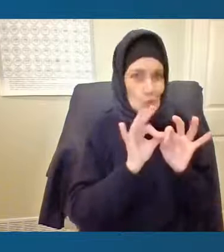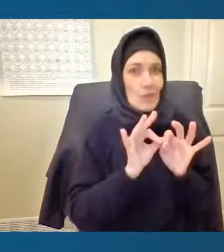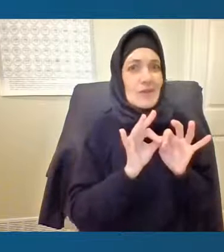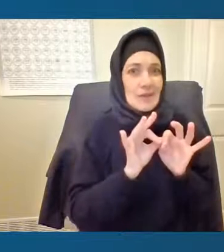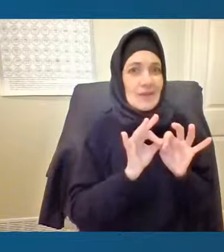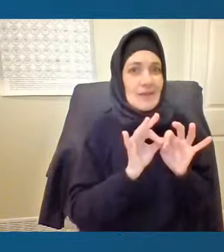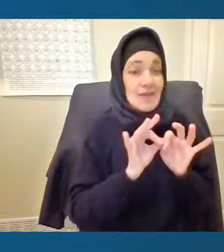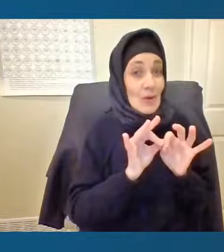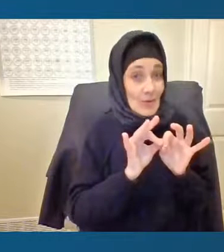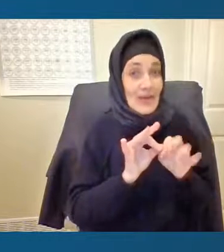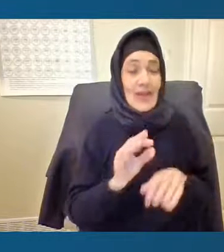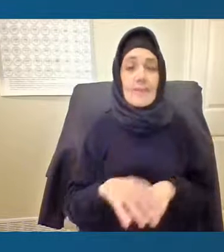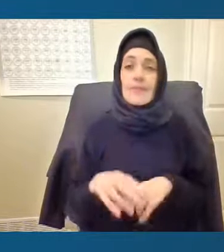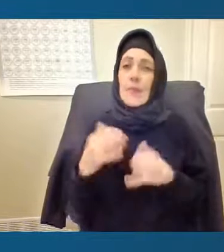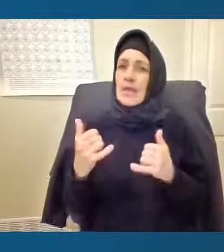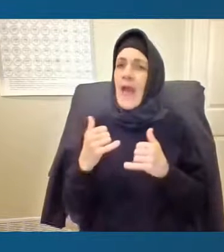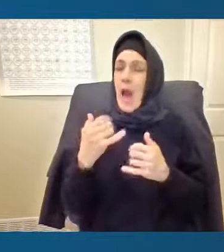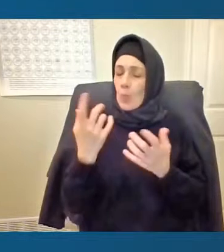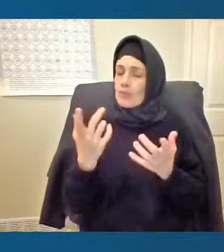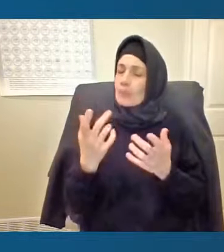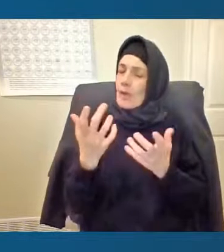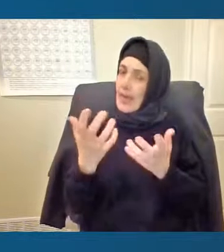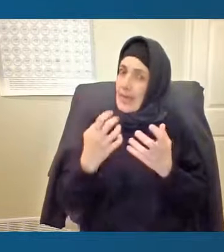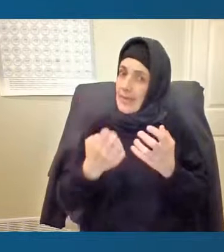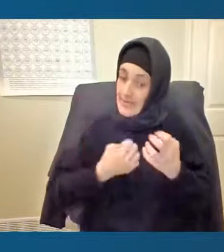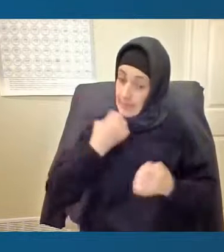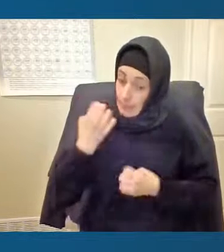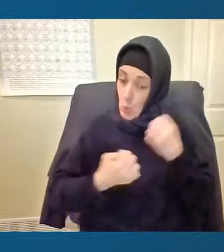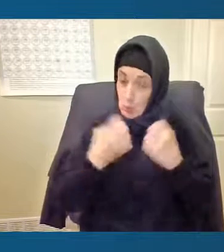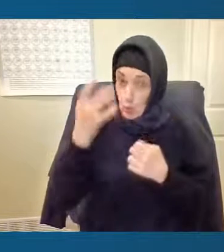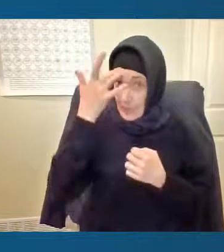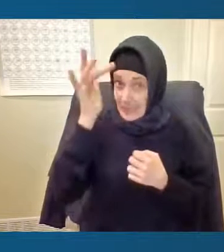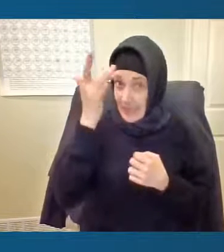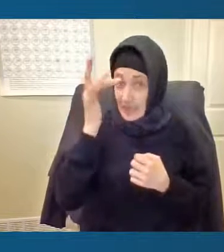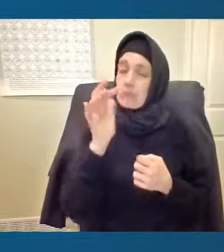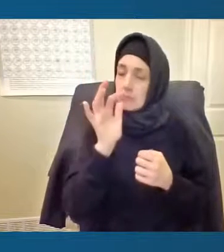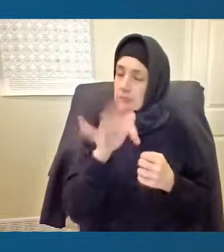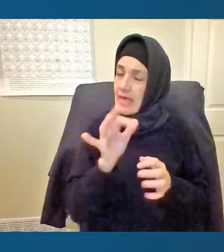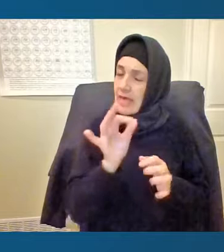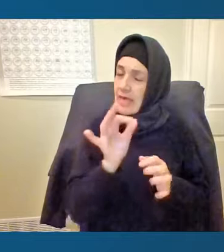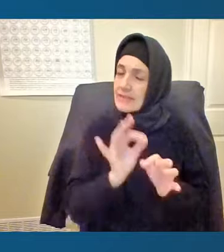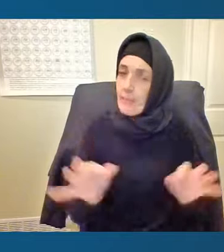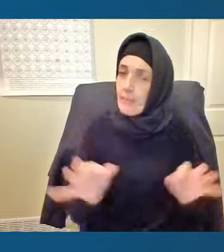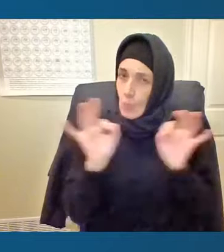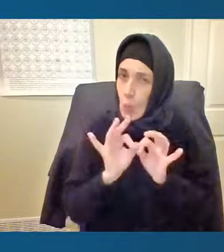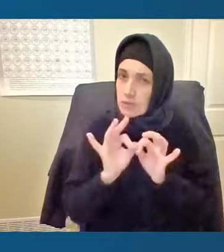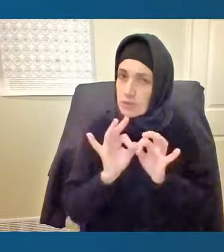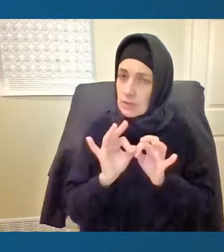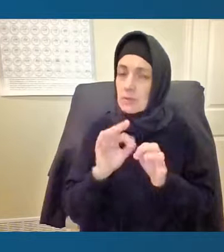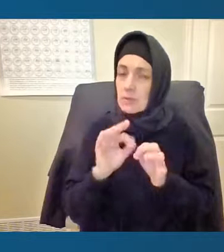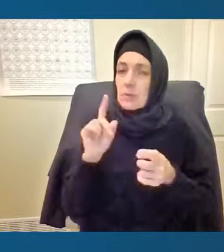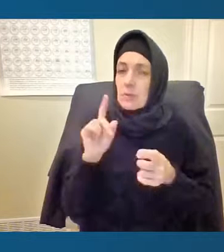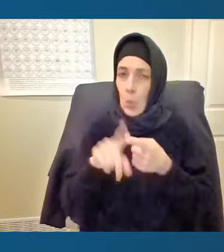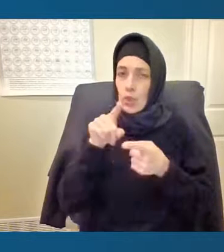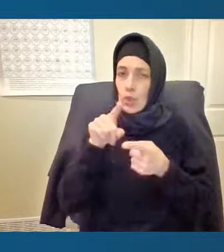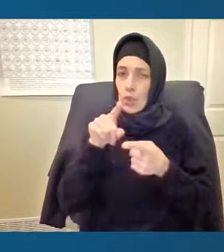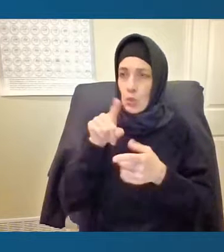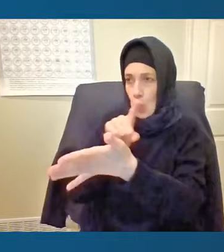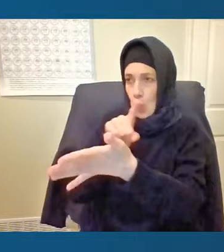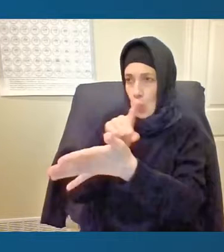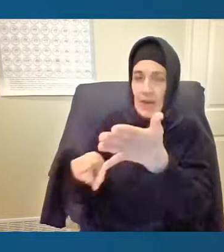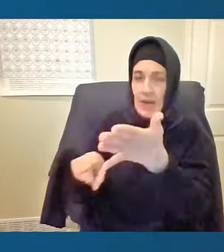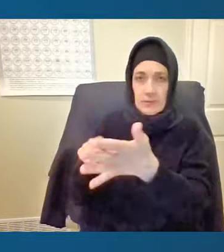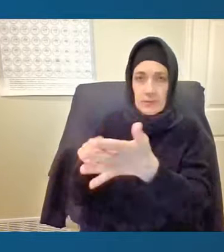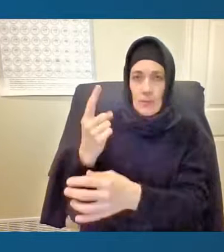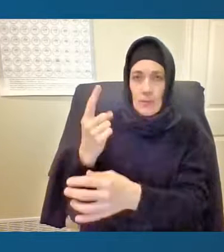things, obviously, emotional intelligence is important when you're correcting wrong. I think Ustad did a session 2 days ago on nasiha, right?